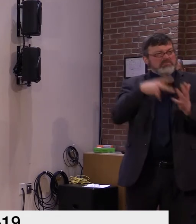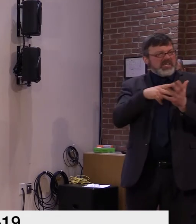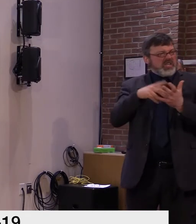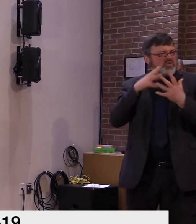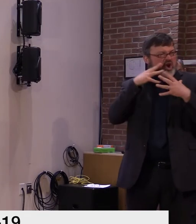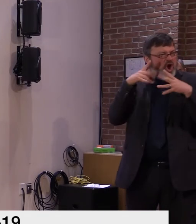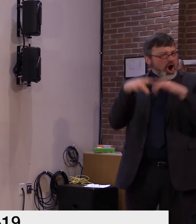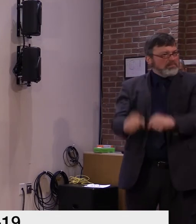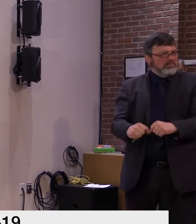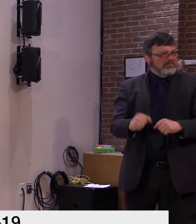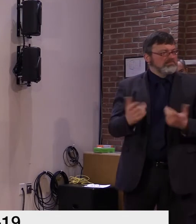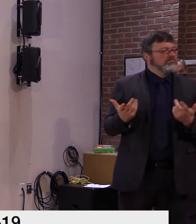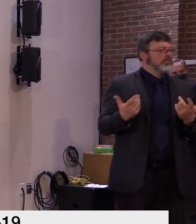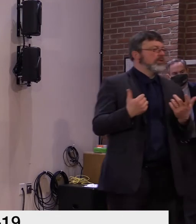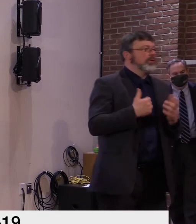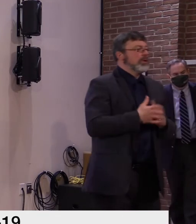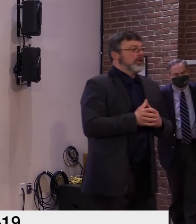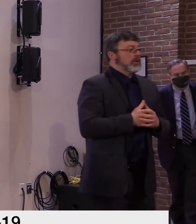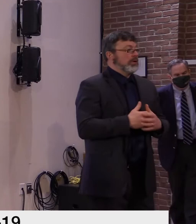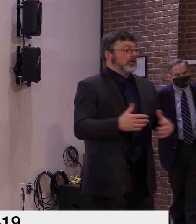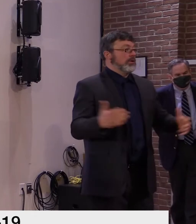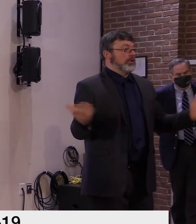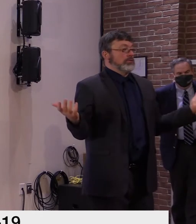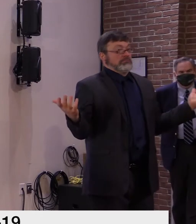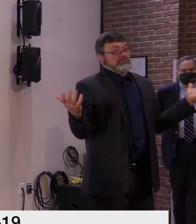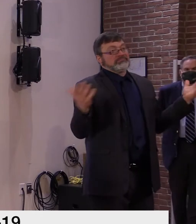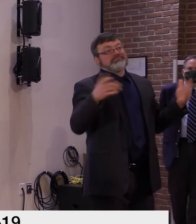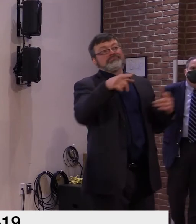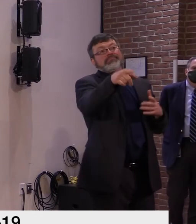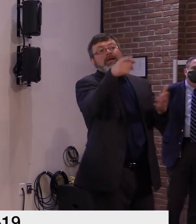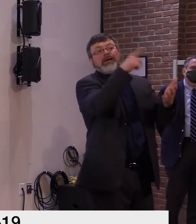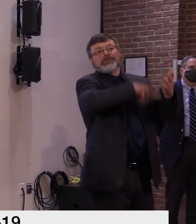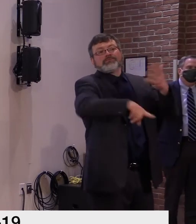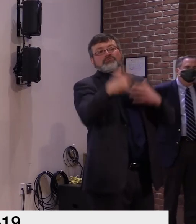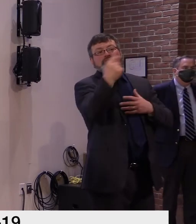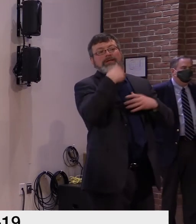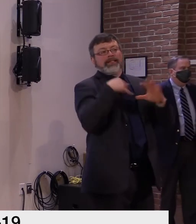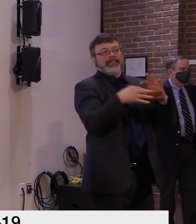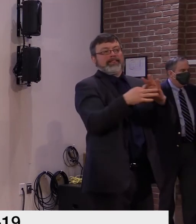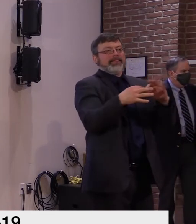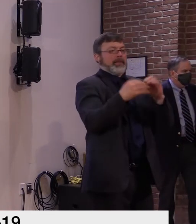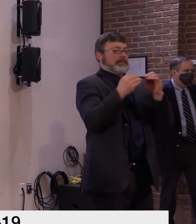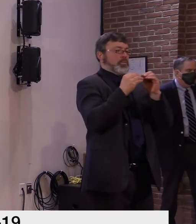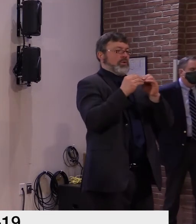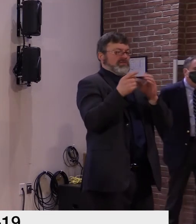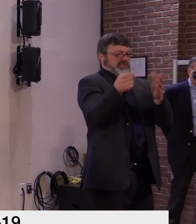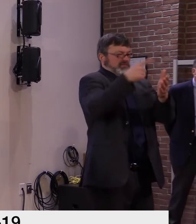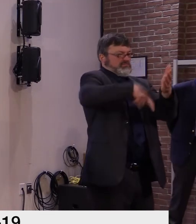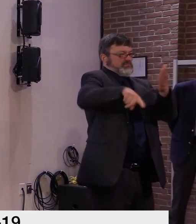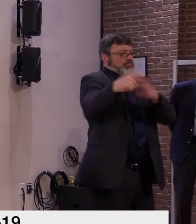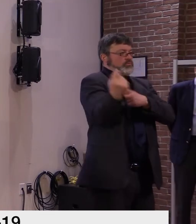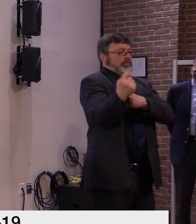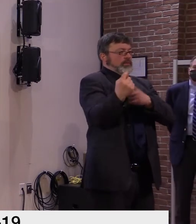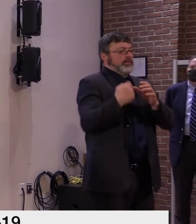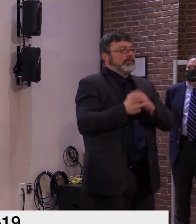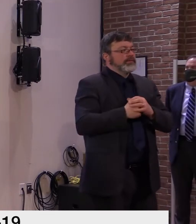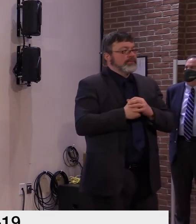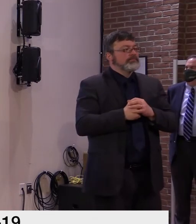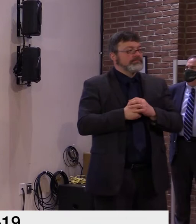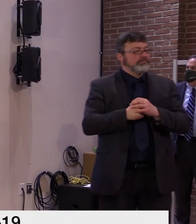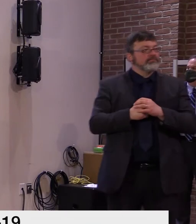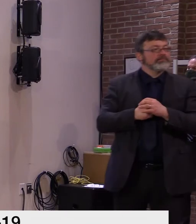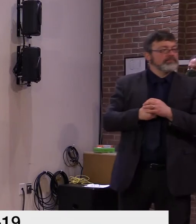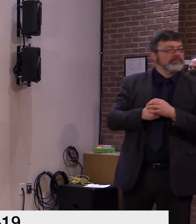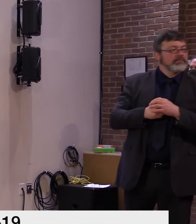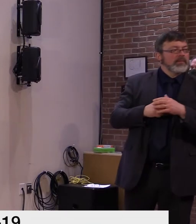Dr. Levine, I was wondering, you know, the persistence of, you know, we're still getting a couple of deaths a day. And I'm wondering